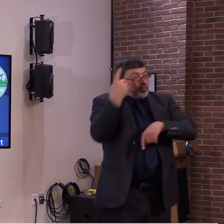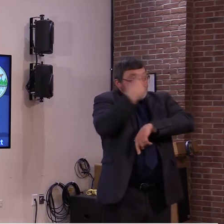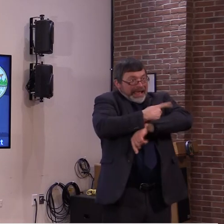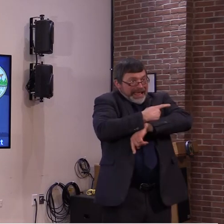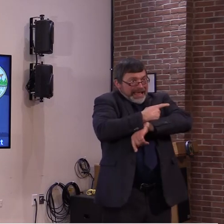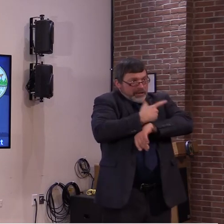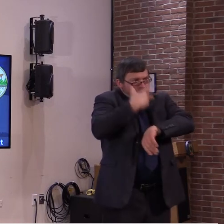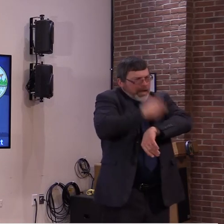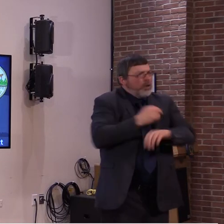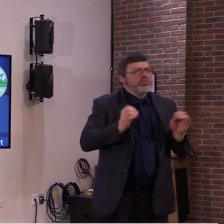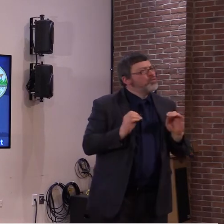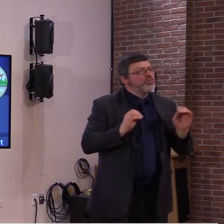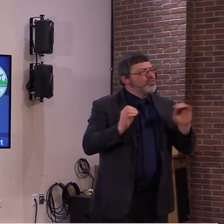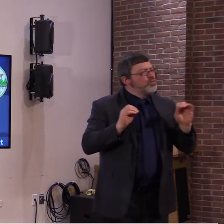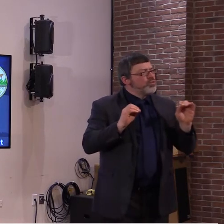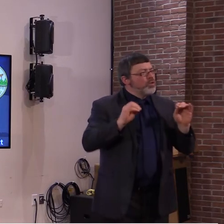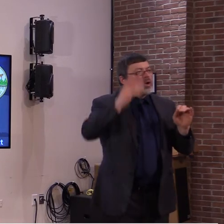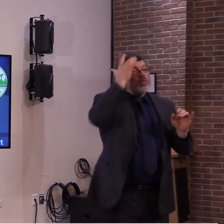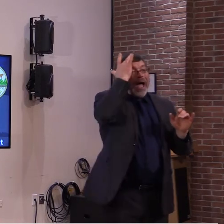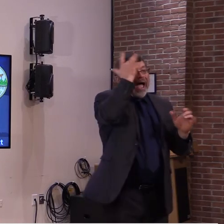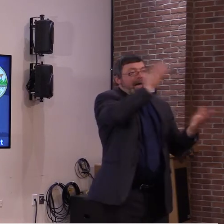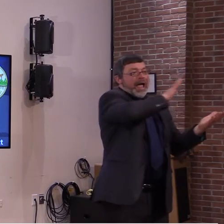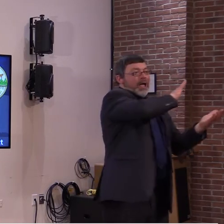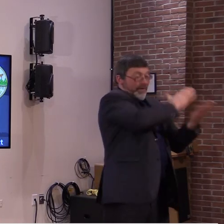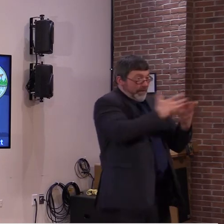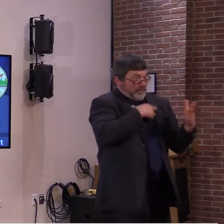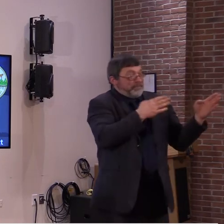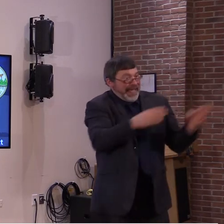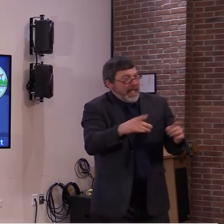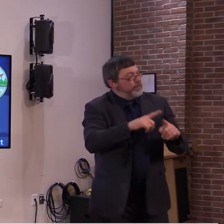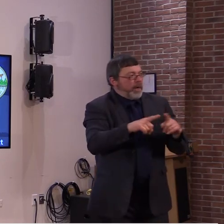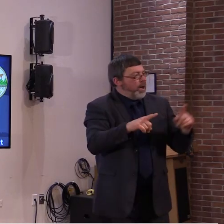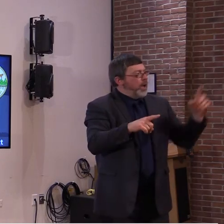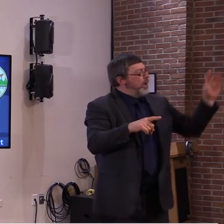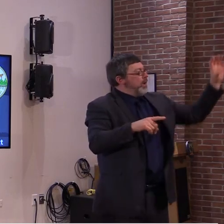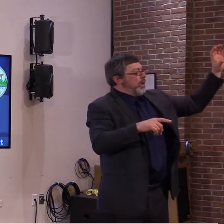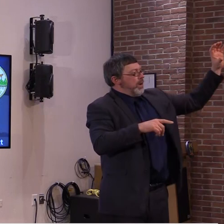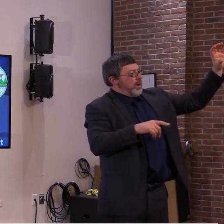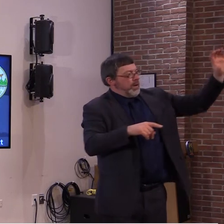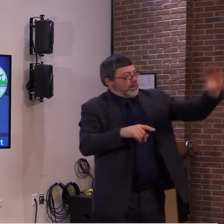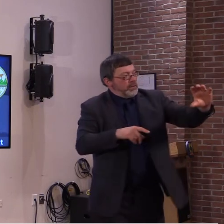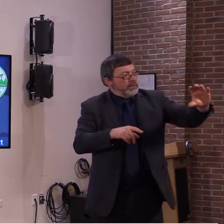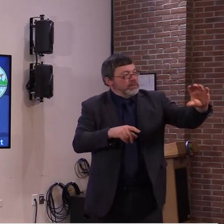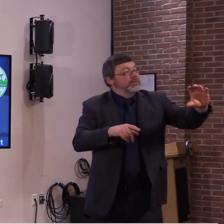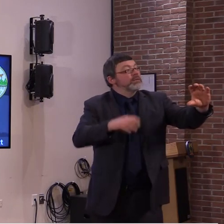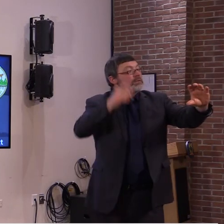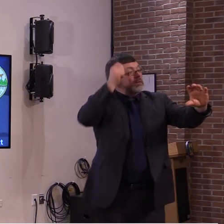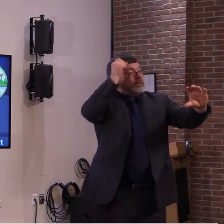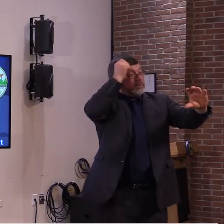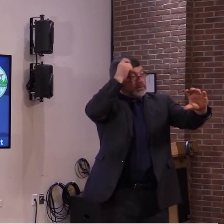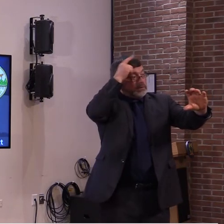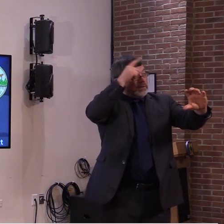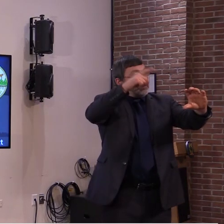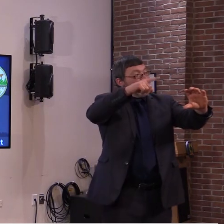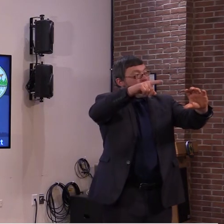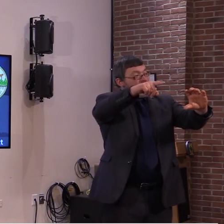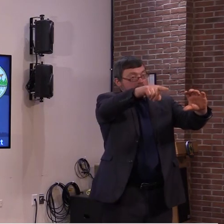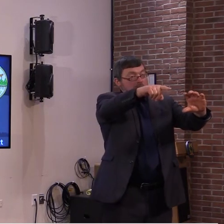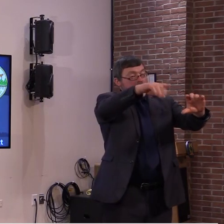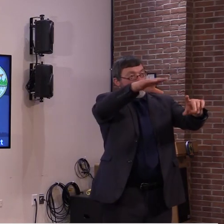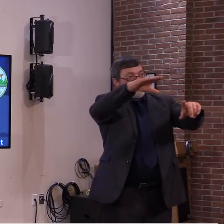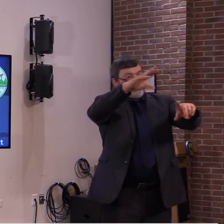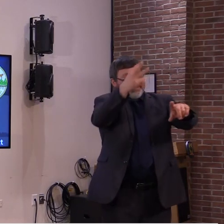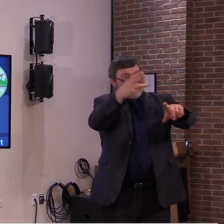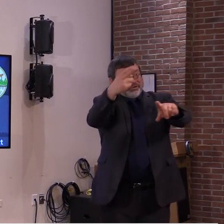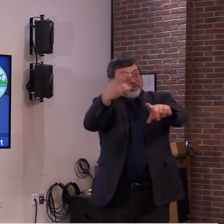a majority of the 1,500, but by the end of the week, all 1,500 will have been given out. Same thing with the